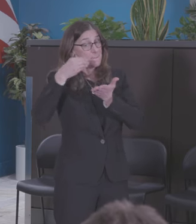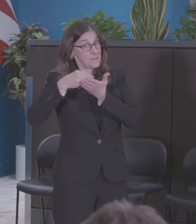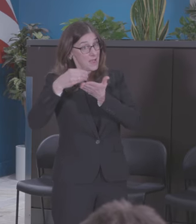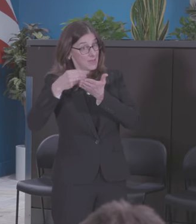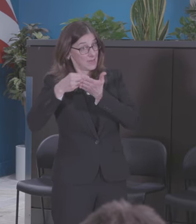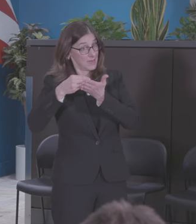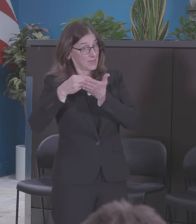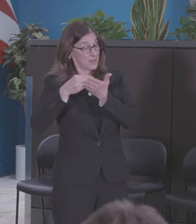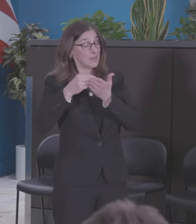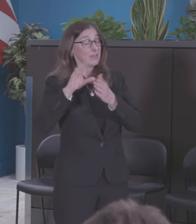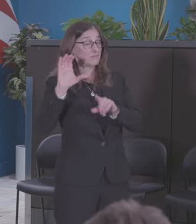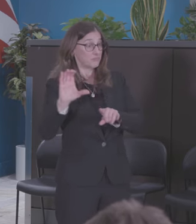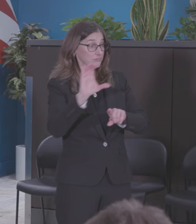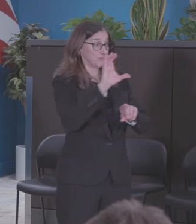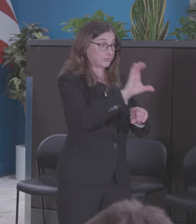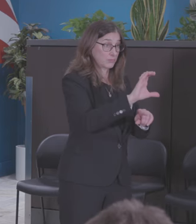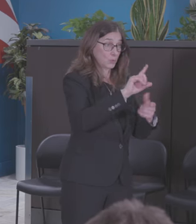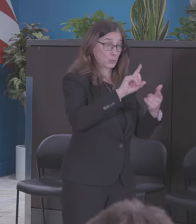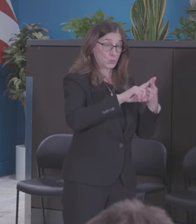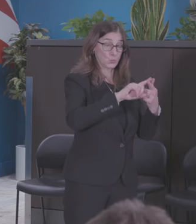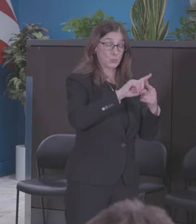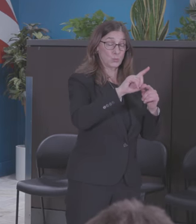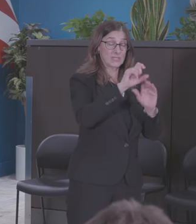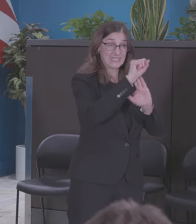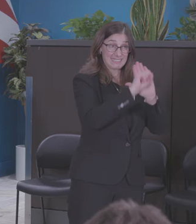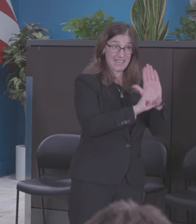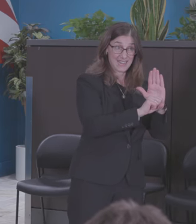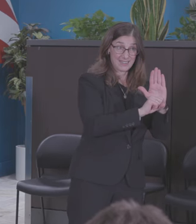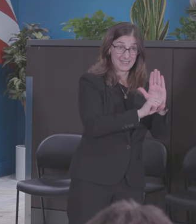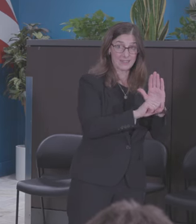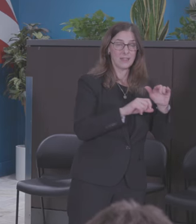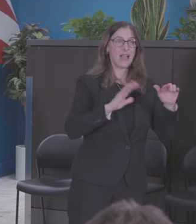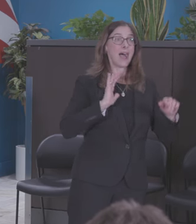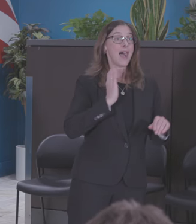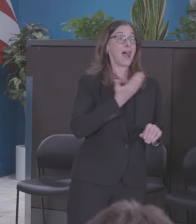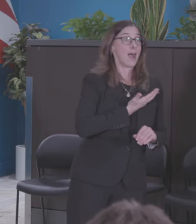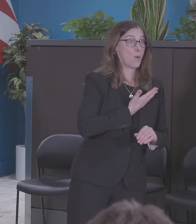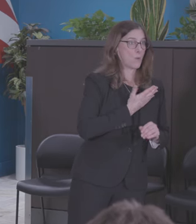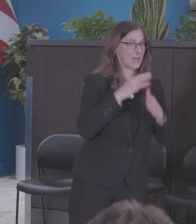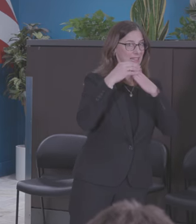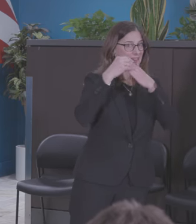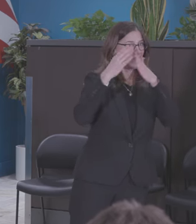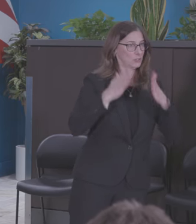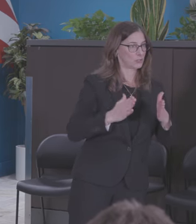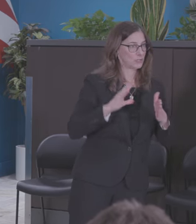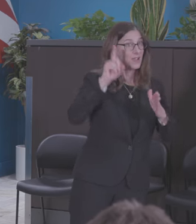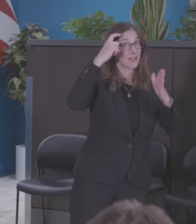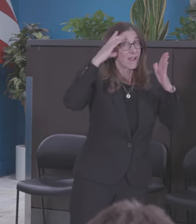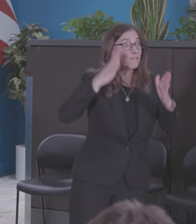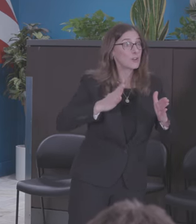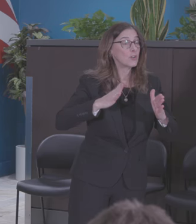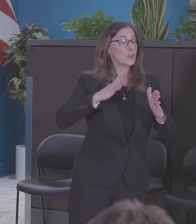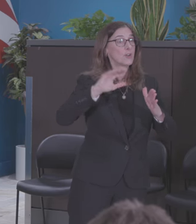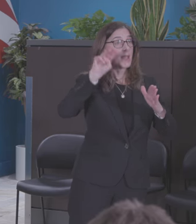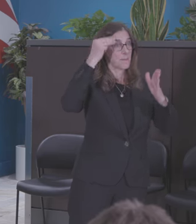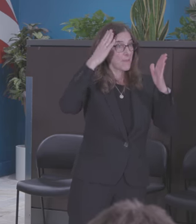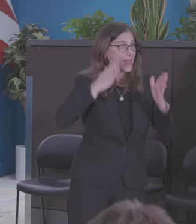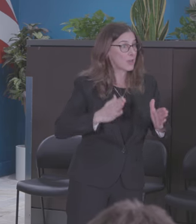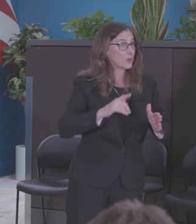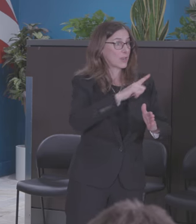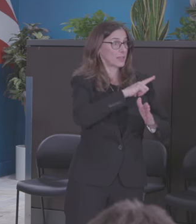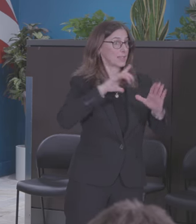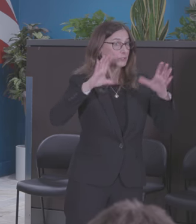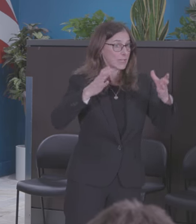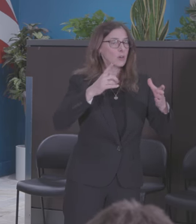ARPA, that our governor, our mayor, our legislature had as a priority,